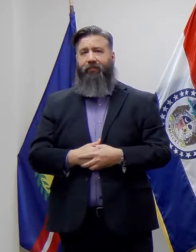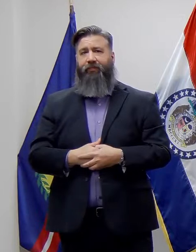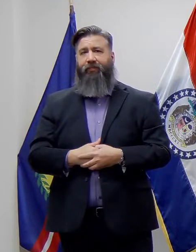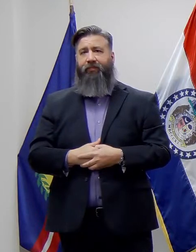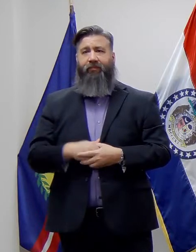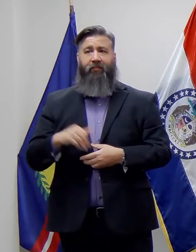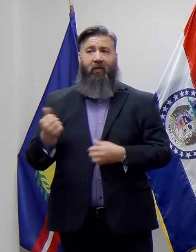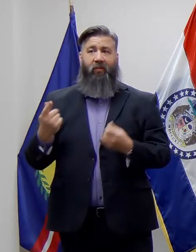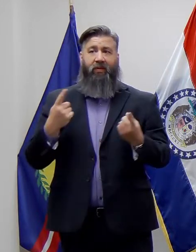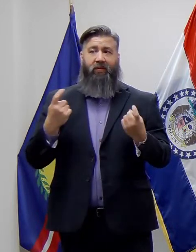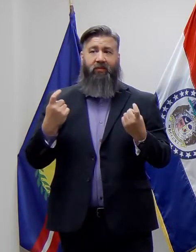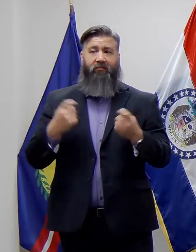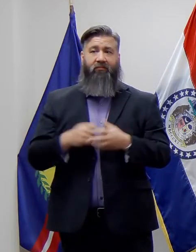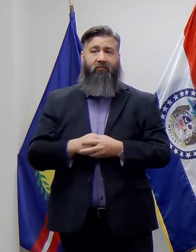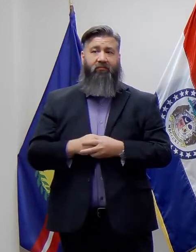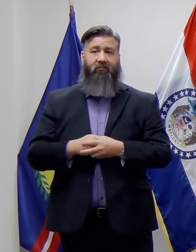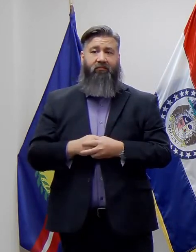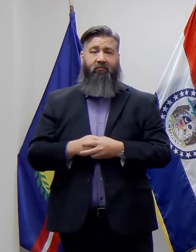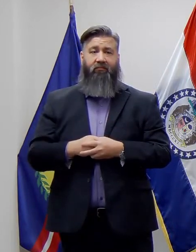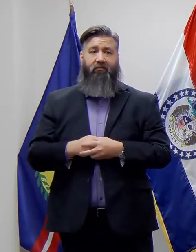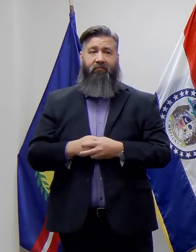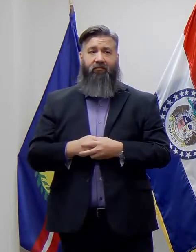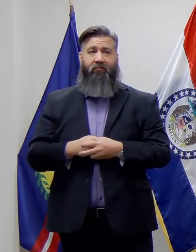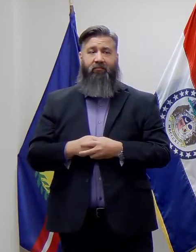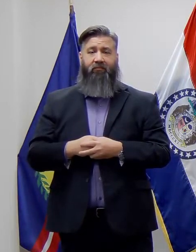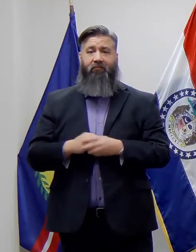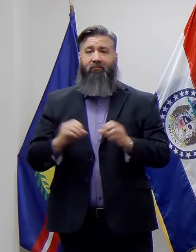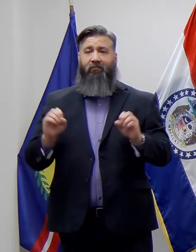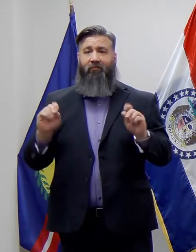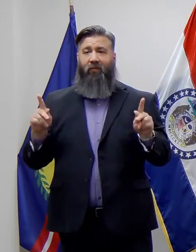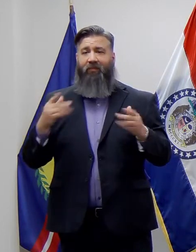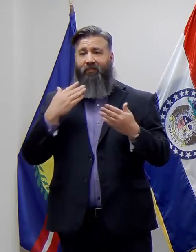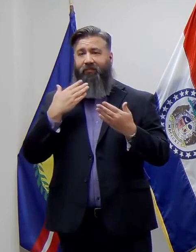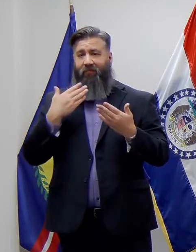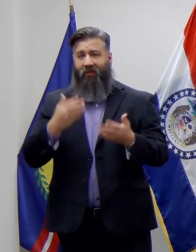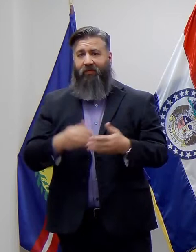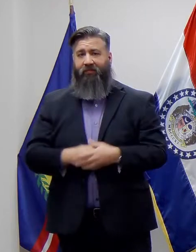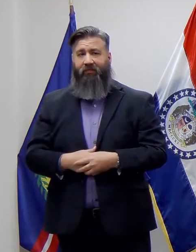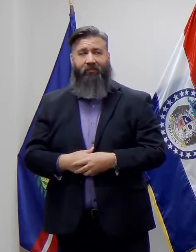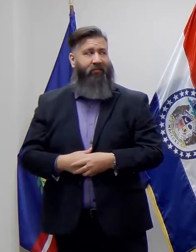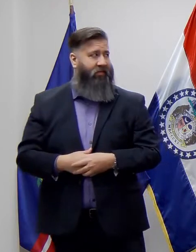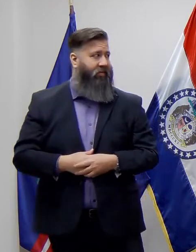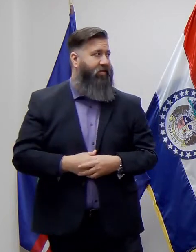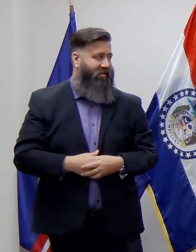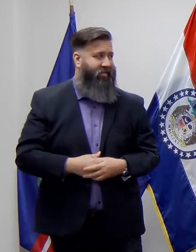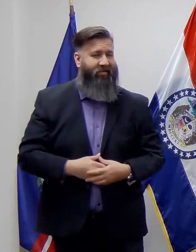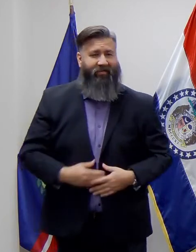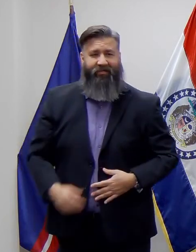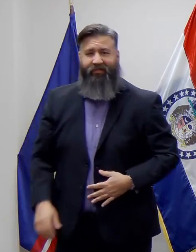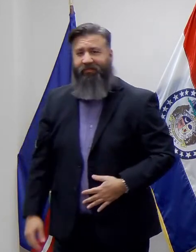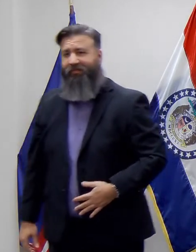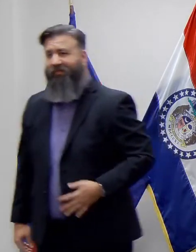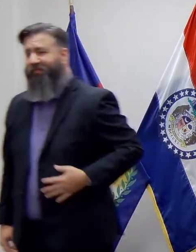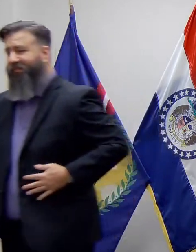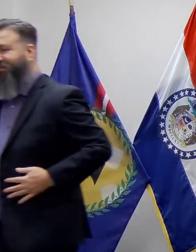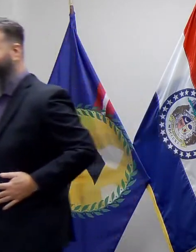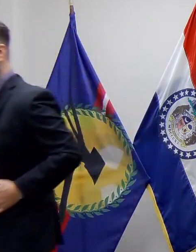Any other questions? Okay, thank you. Thanks.